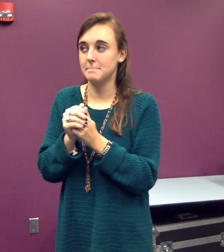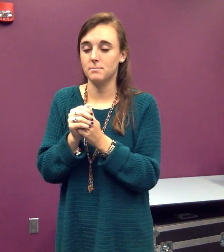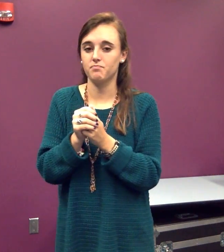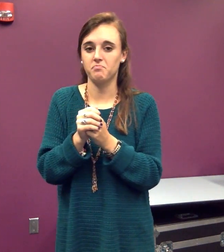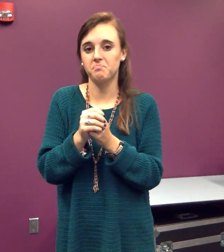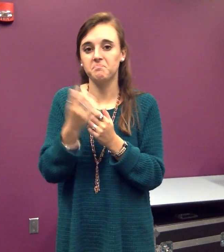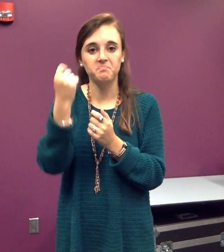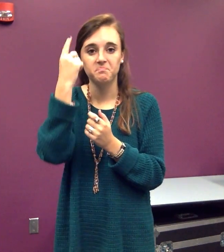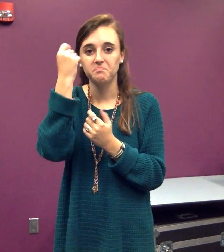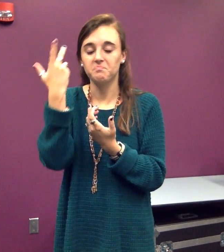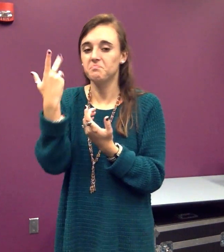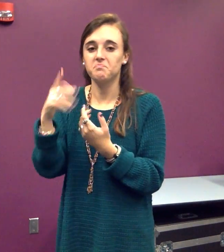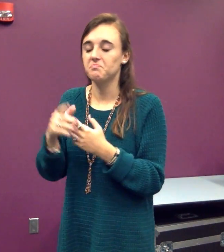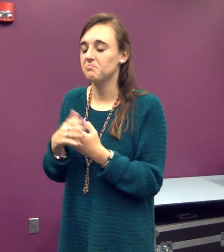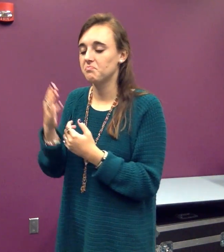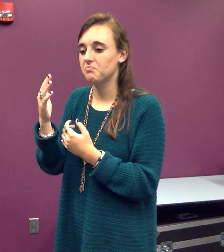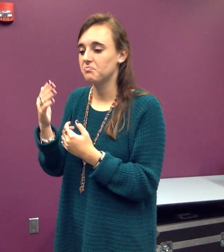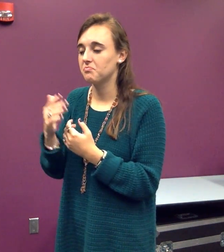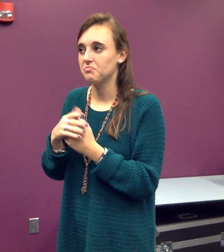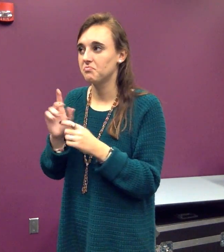top or the bottom. Did you have a question?